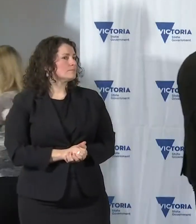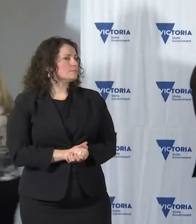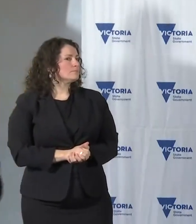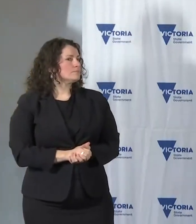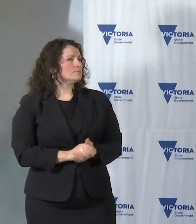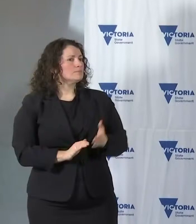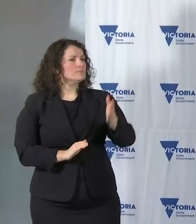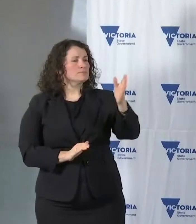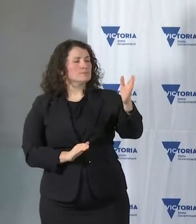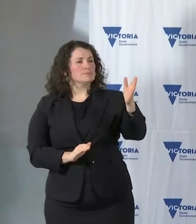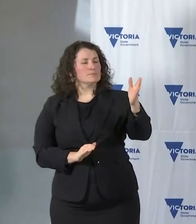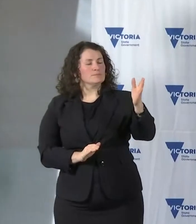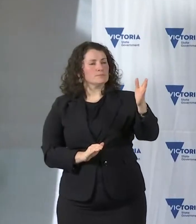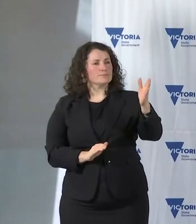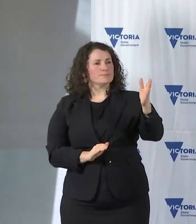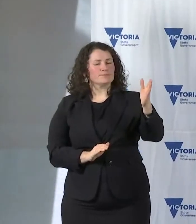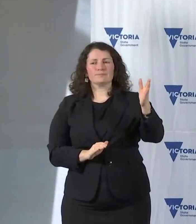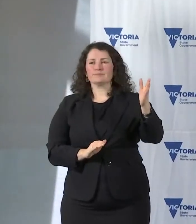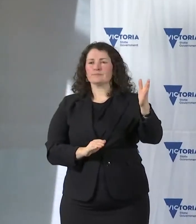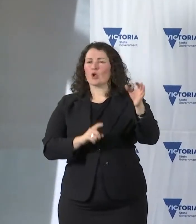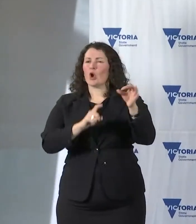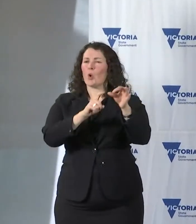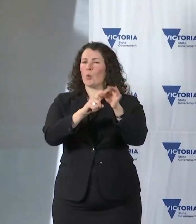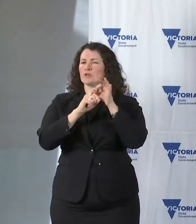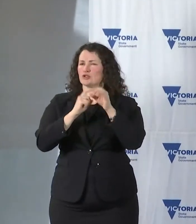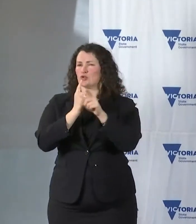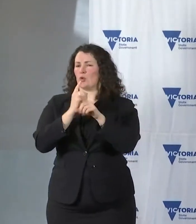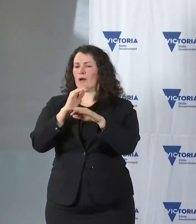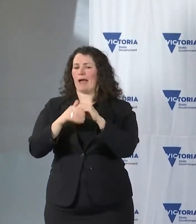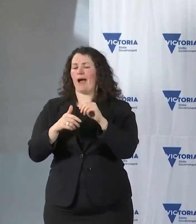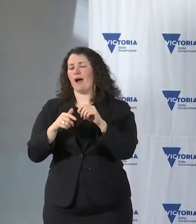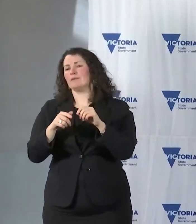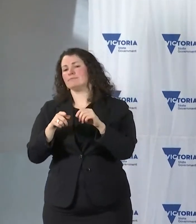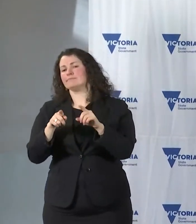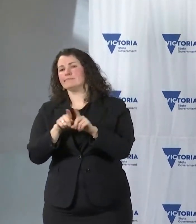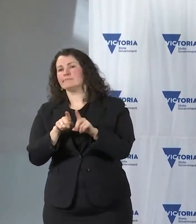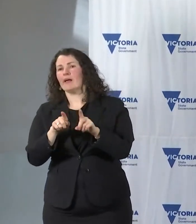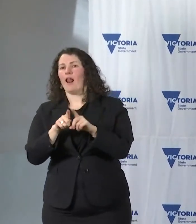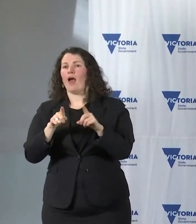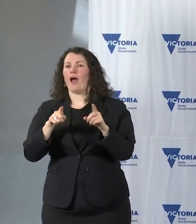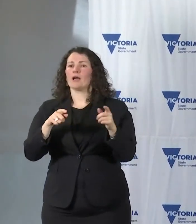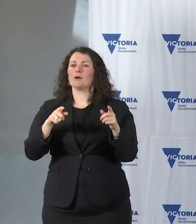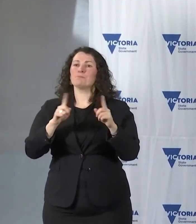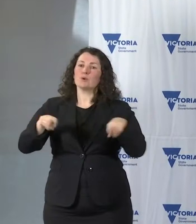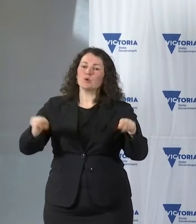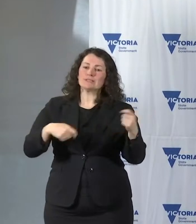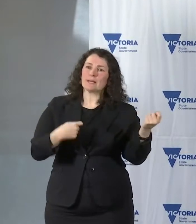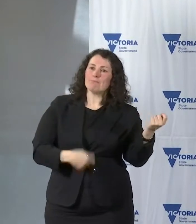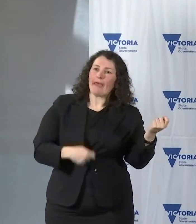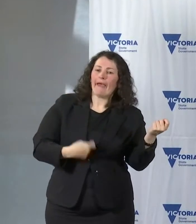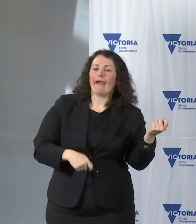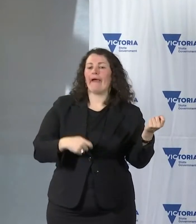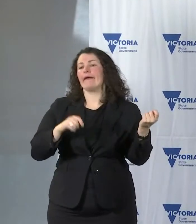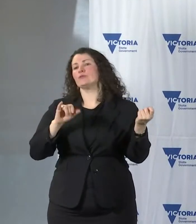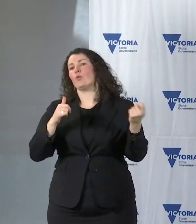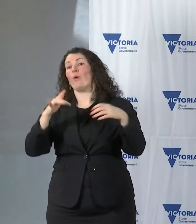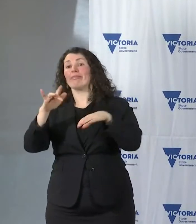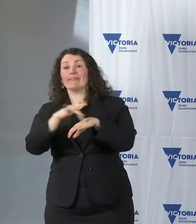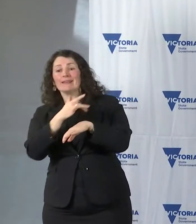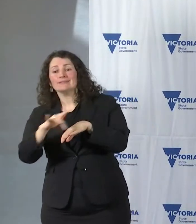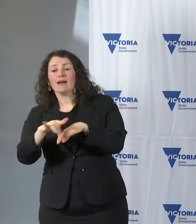before. Can I get your thoughts? The live entertainment industry is keen for vaccine passports as a way of accessing